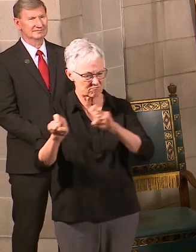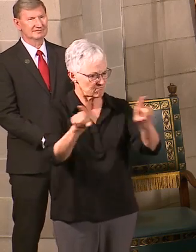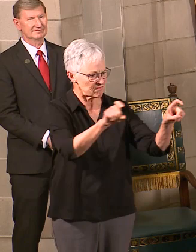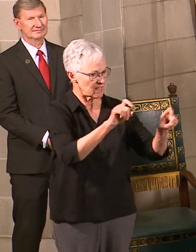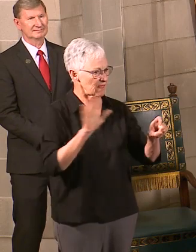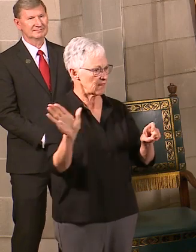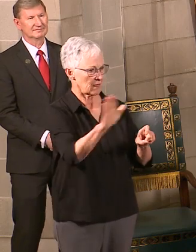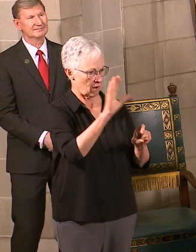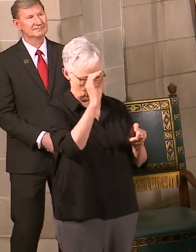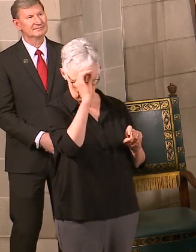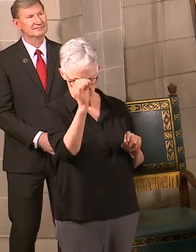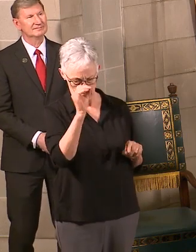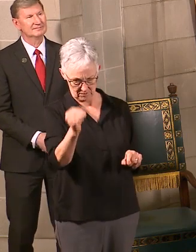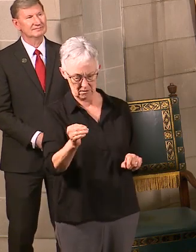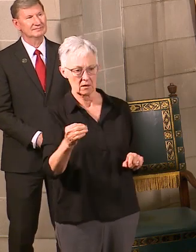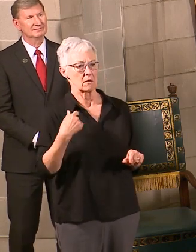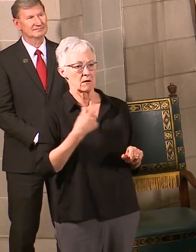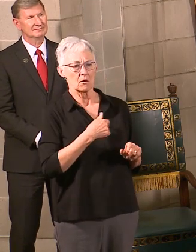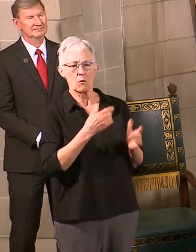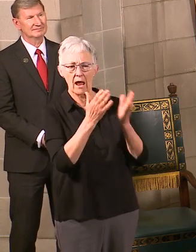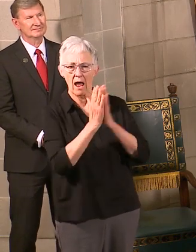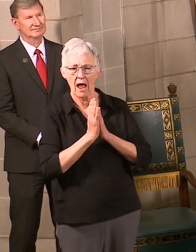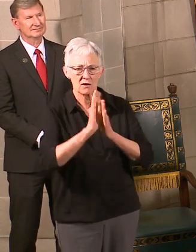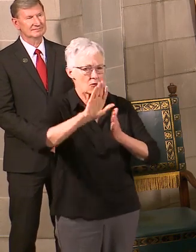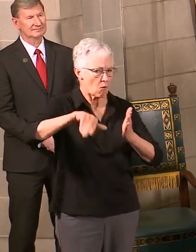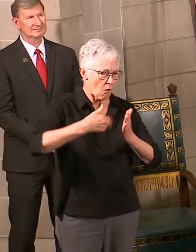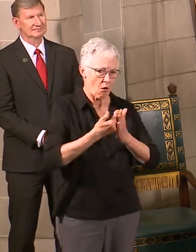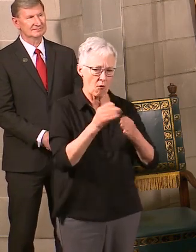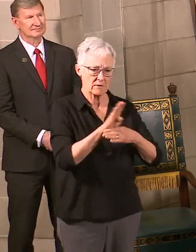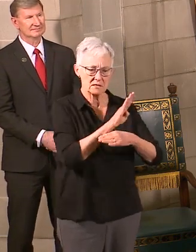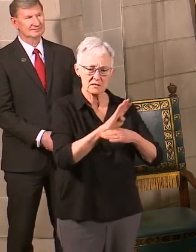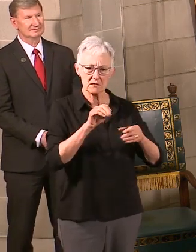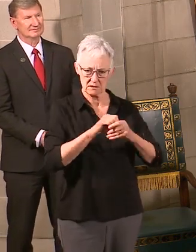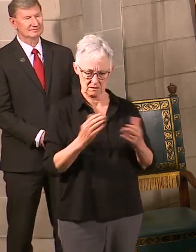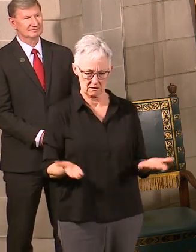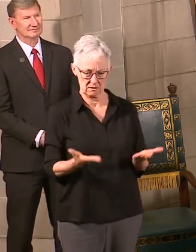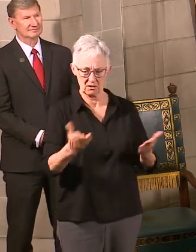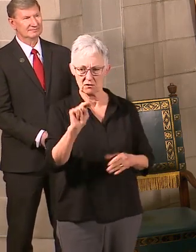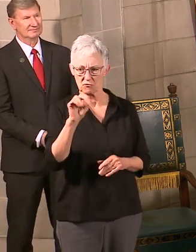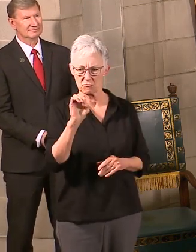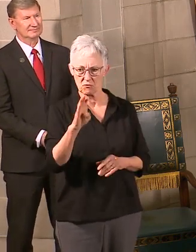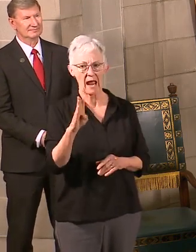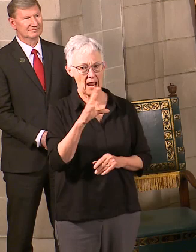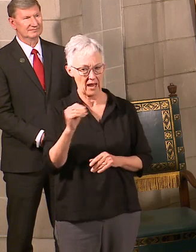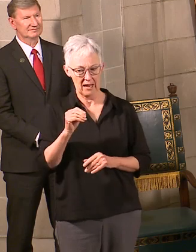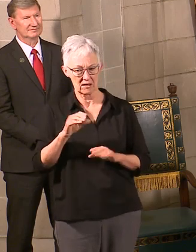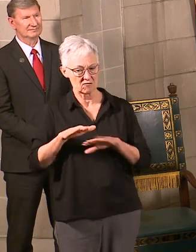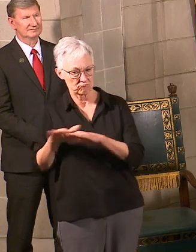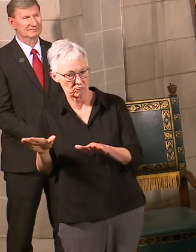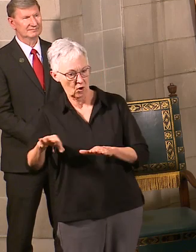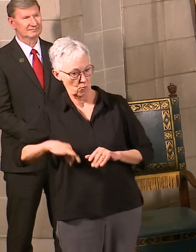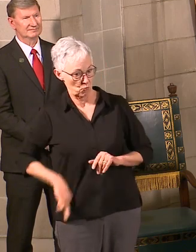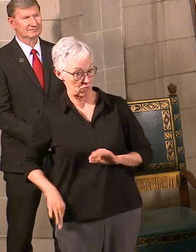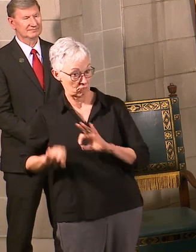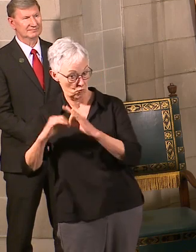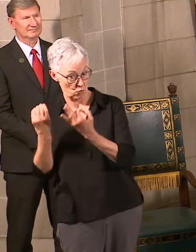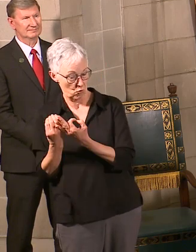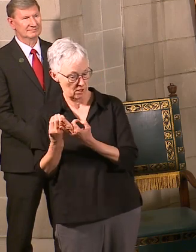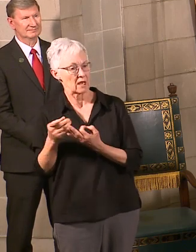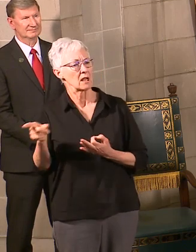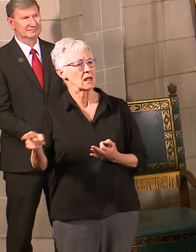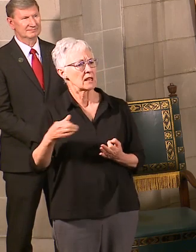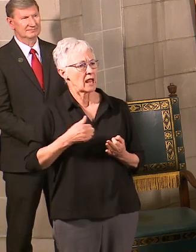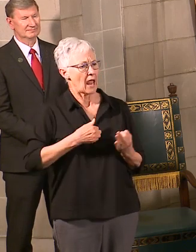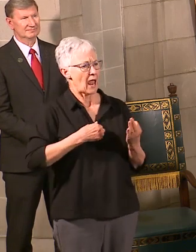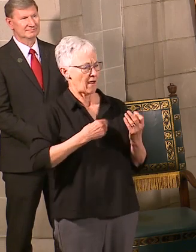Nebraska businesses to fill out, and not only Nebraska businesses, but nonprofits. It's a survey that we want people to fill out to be able